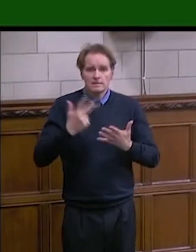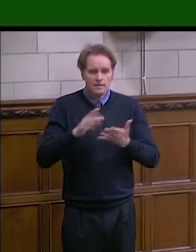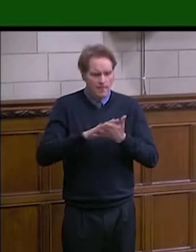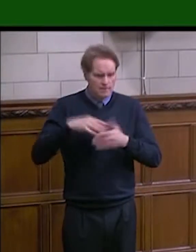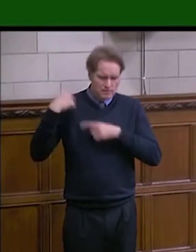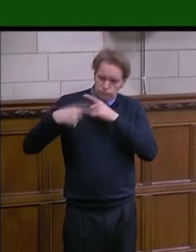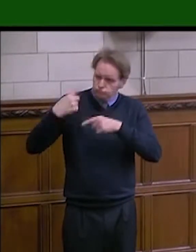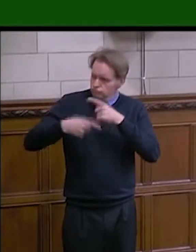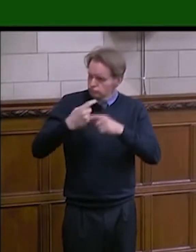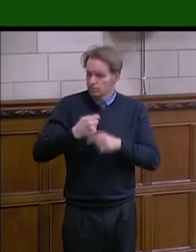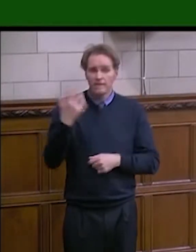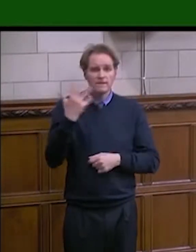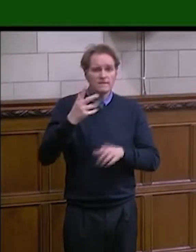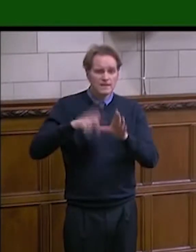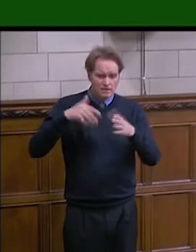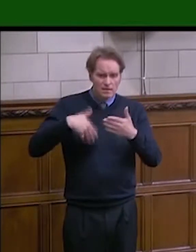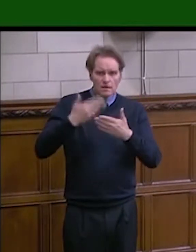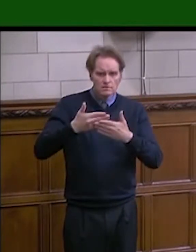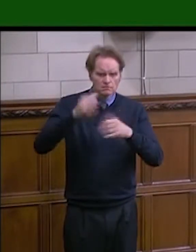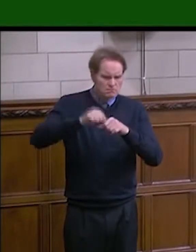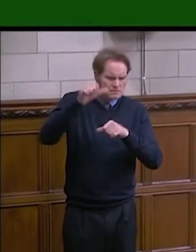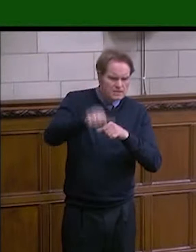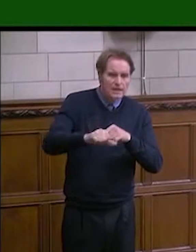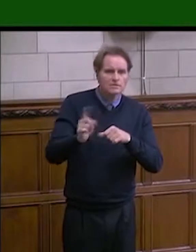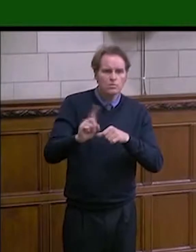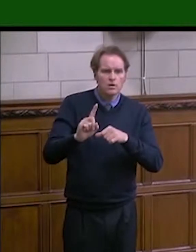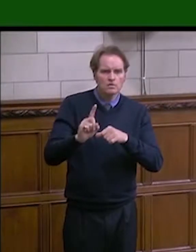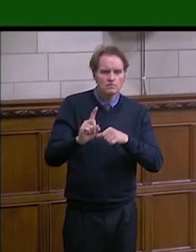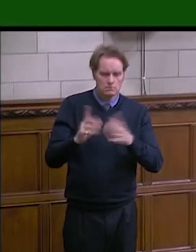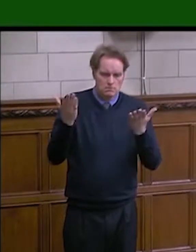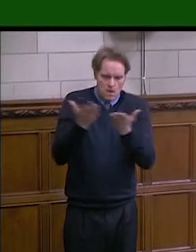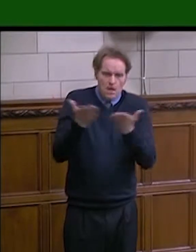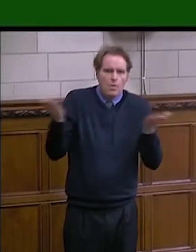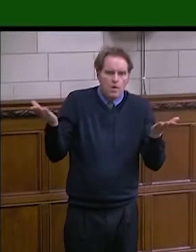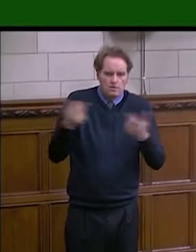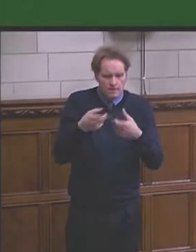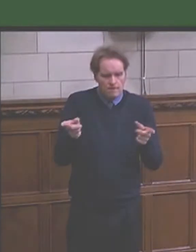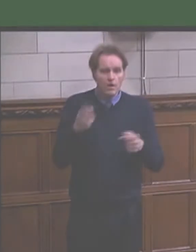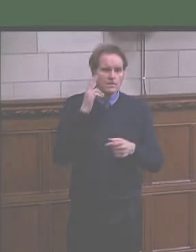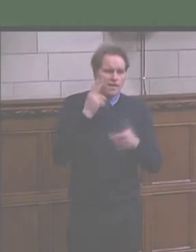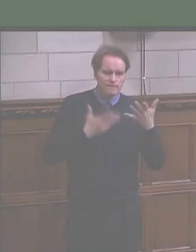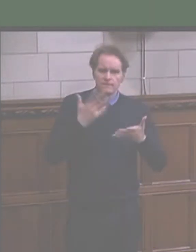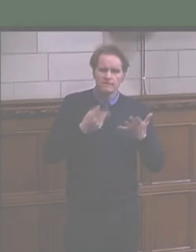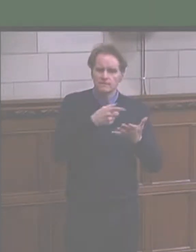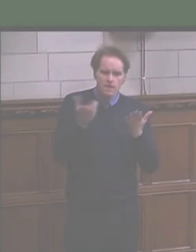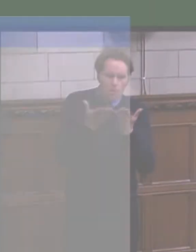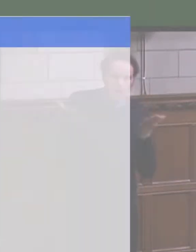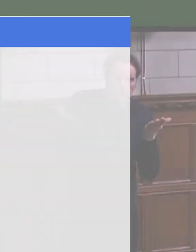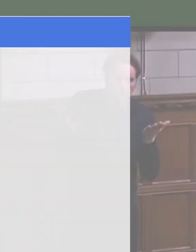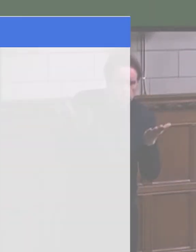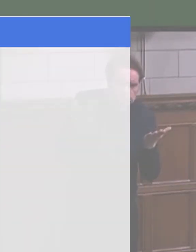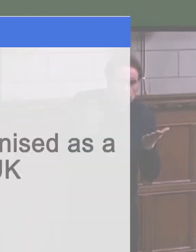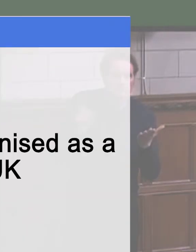the next steps in regards for equality and users of British Sign Language. However, the